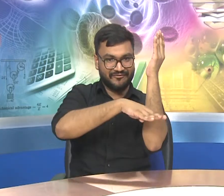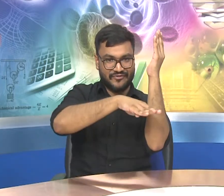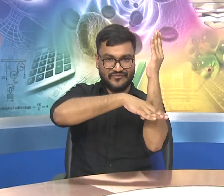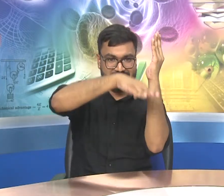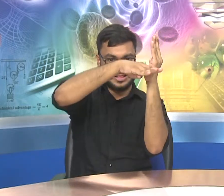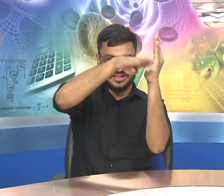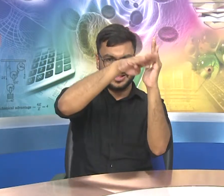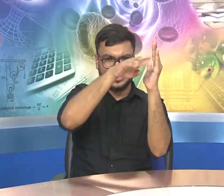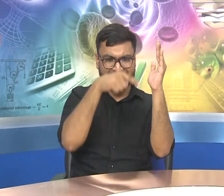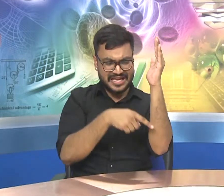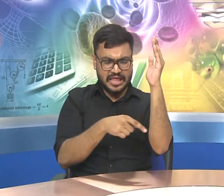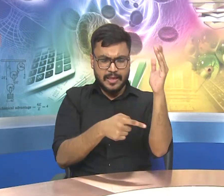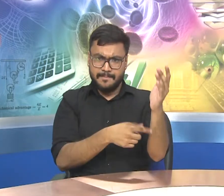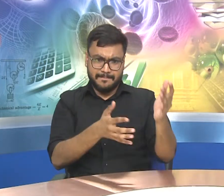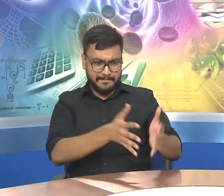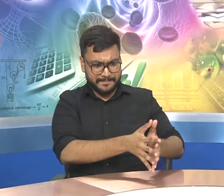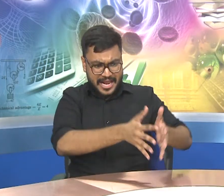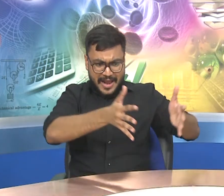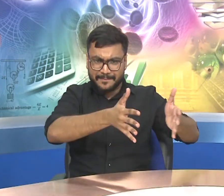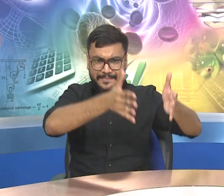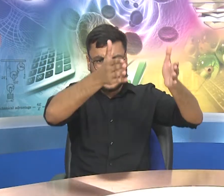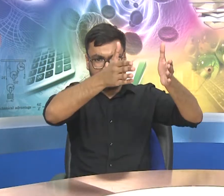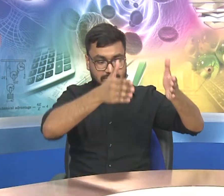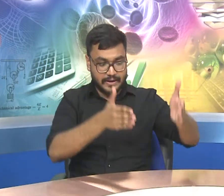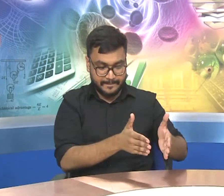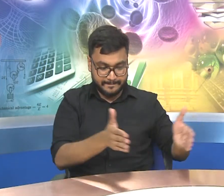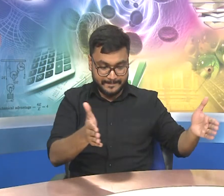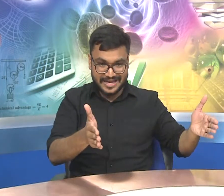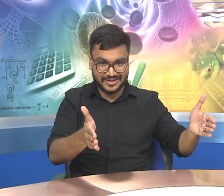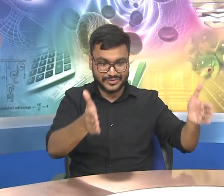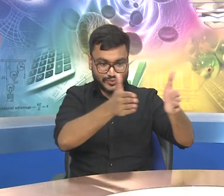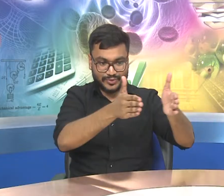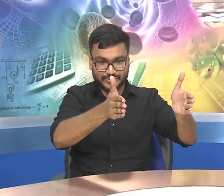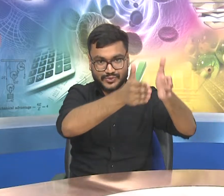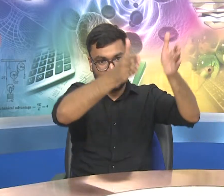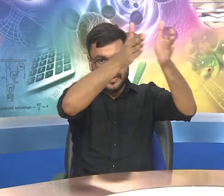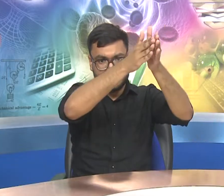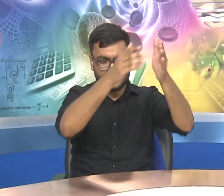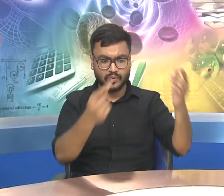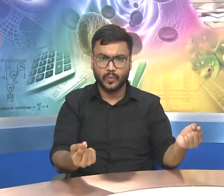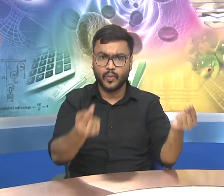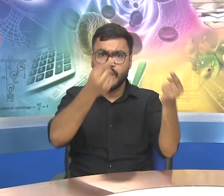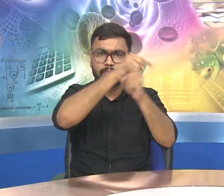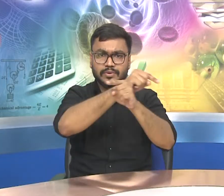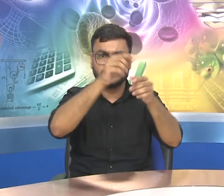see on the screen, it shows the graphical representation of biomass.